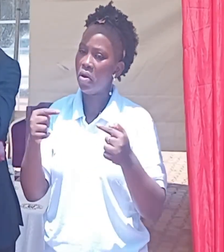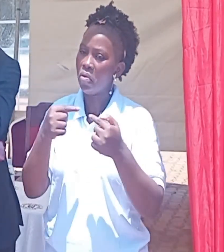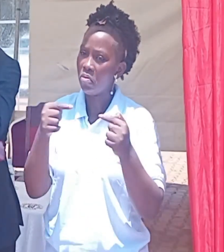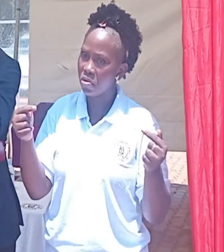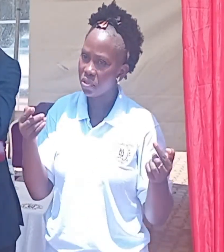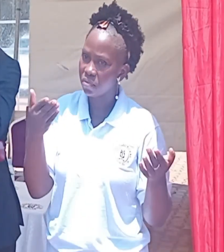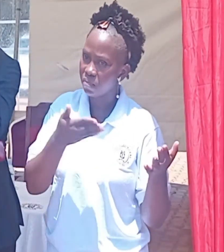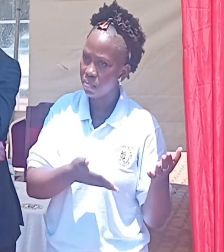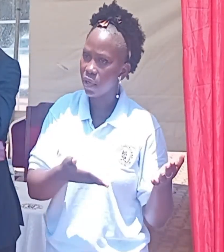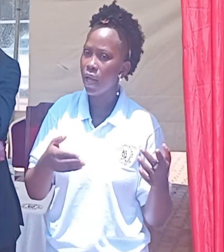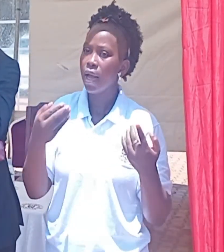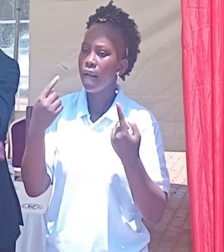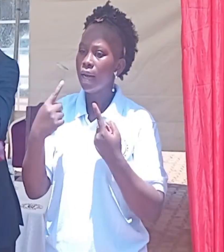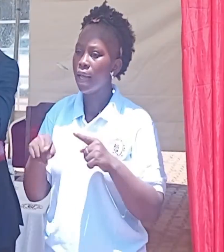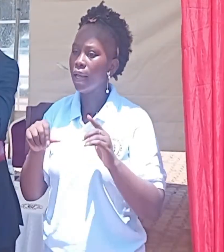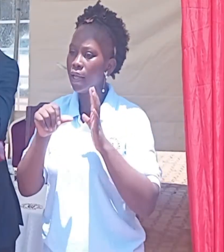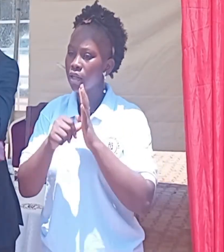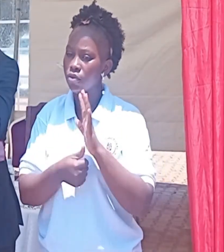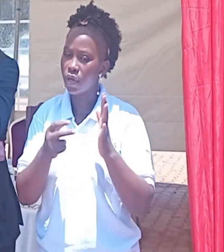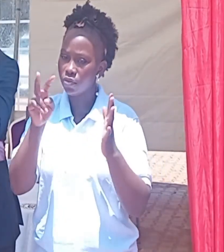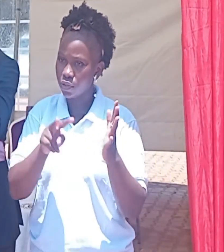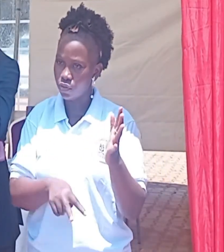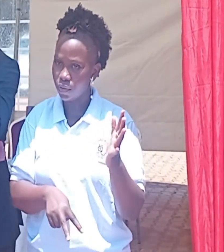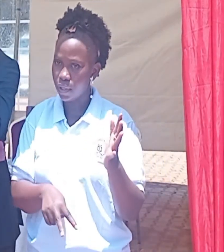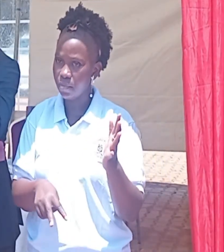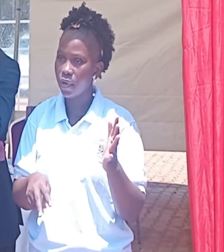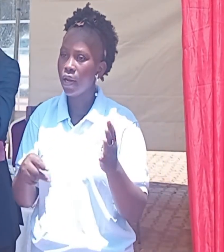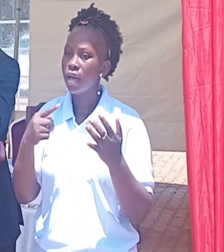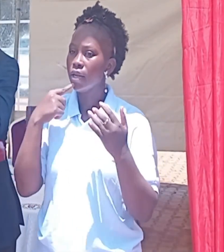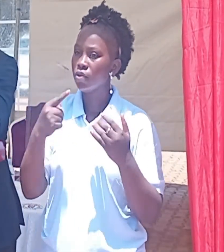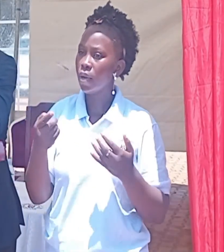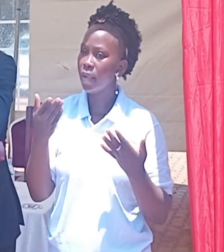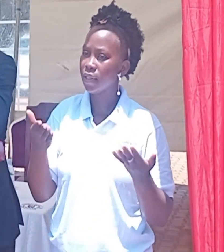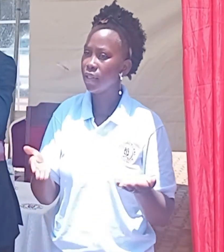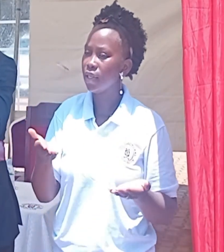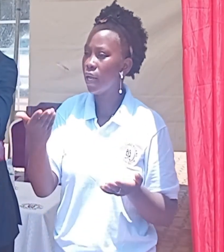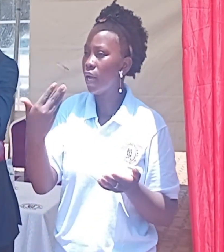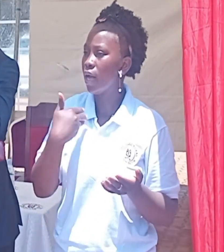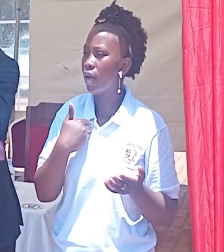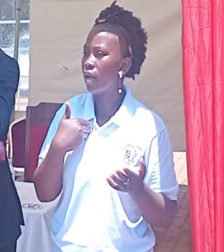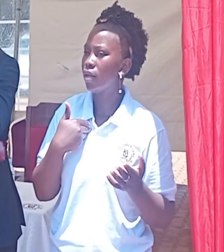awakanyiziddwa naye ng'ensonga zitubitunuuliddemu ne tugamba nti oba